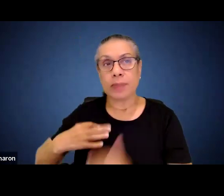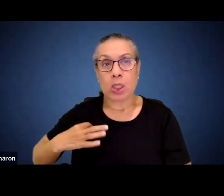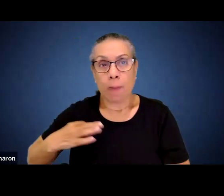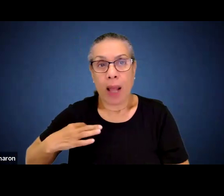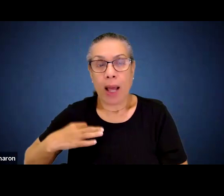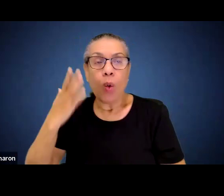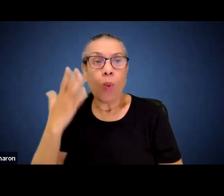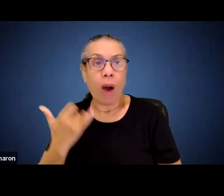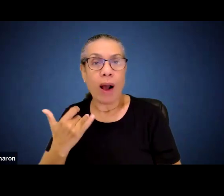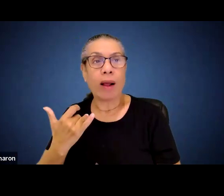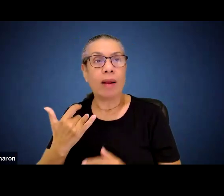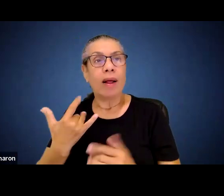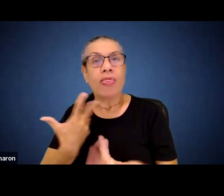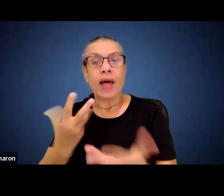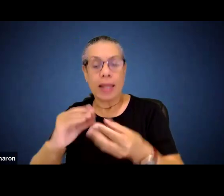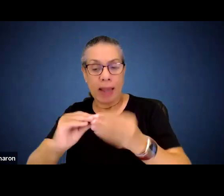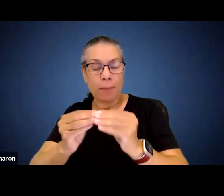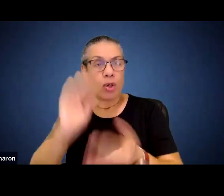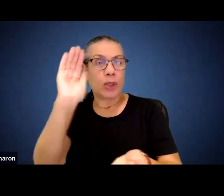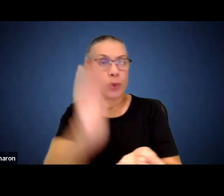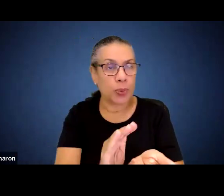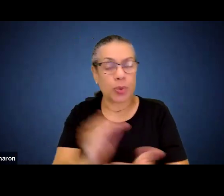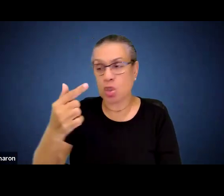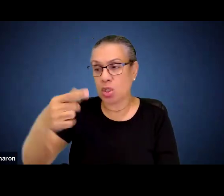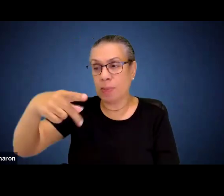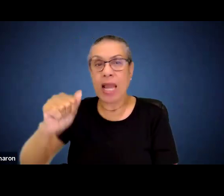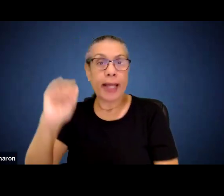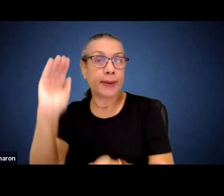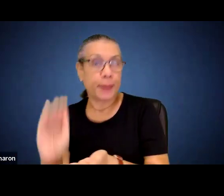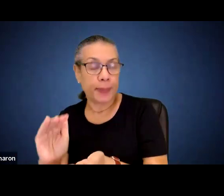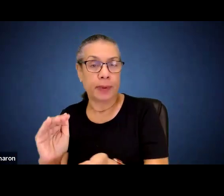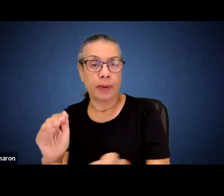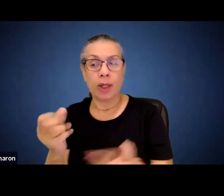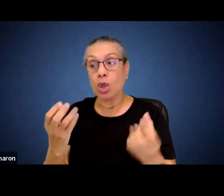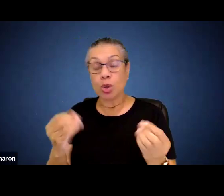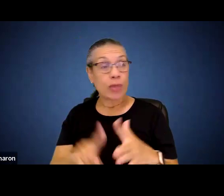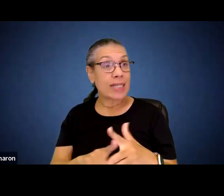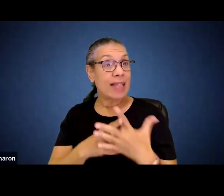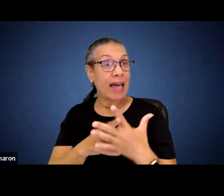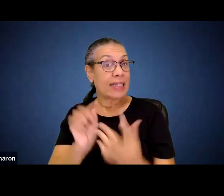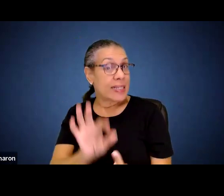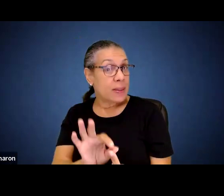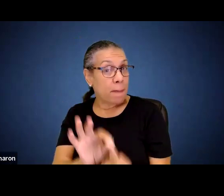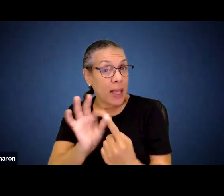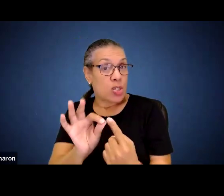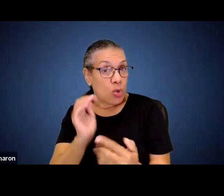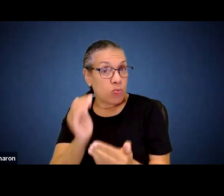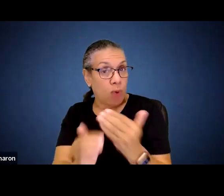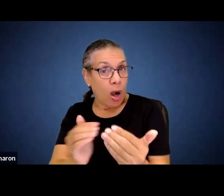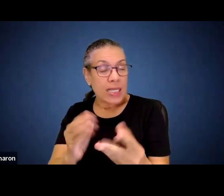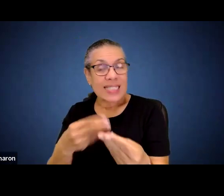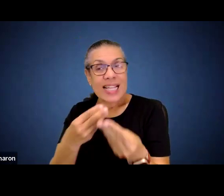because it depresses your composite score, it depresses your GPA. So they enacted a special process that